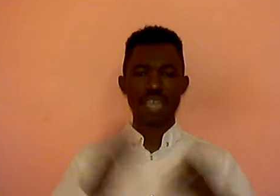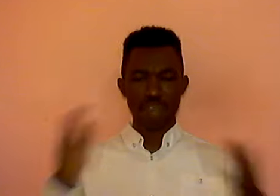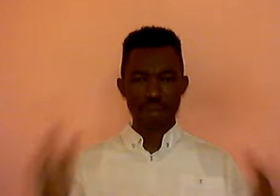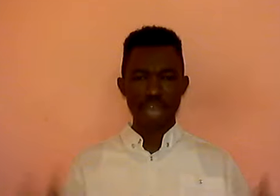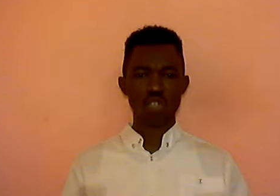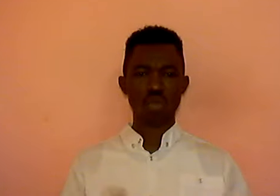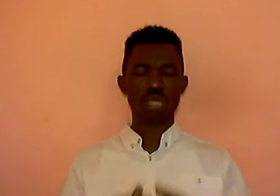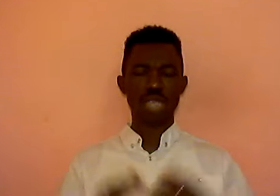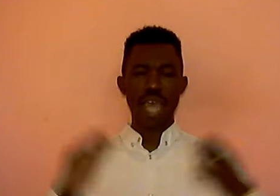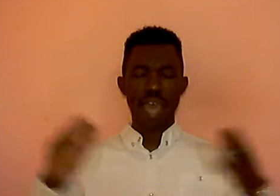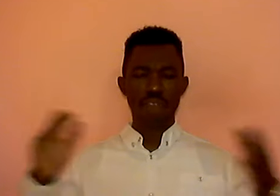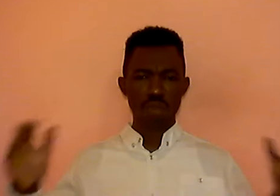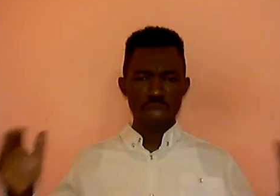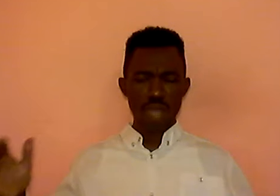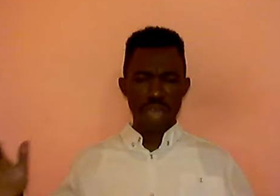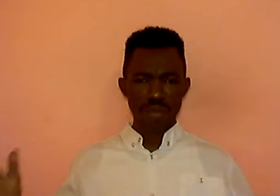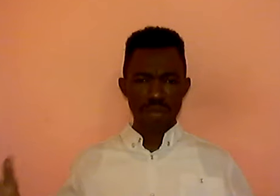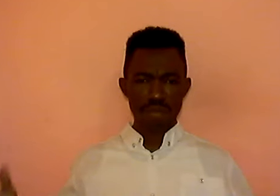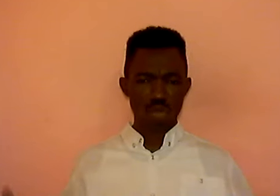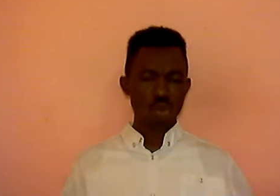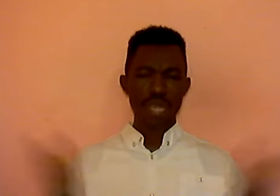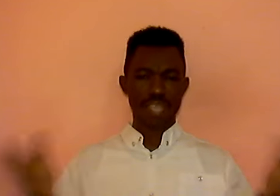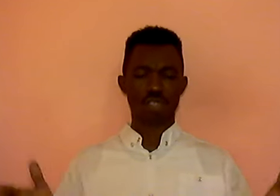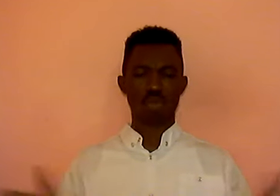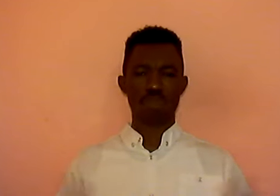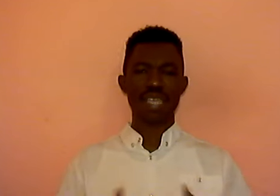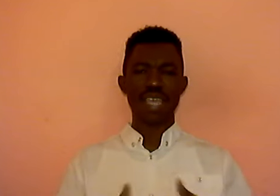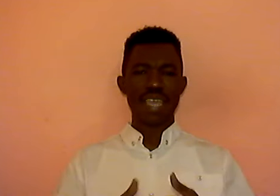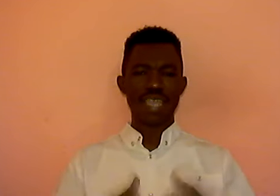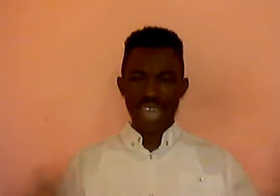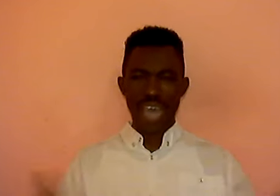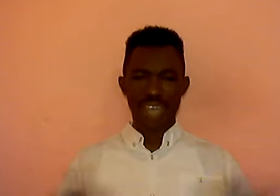and mansions and so many things, to be a star.